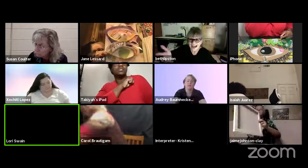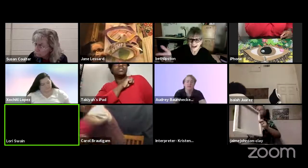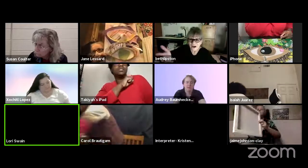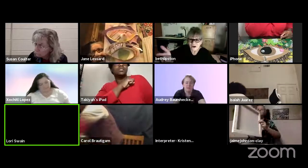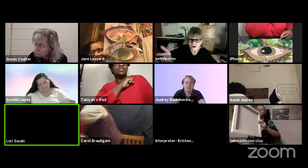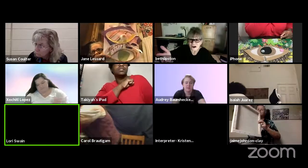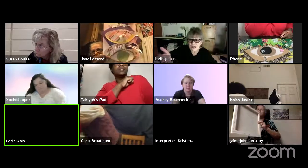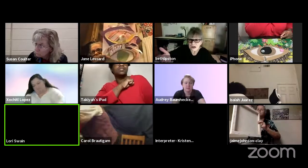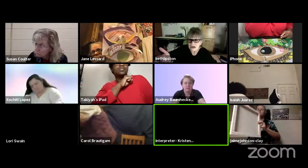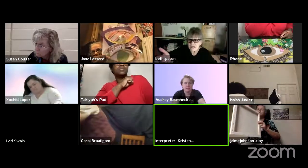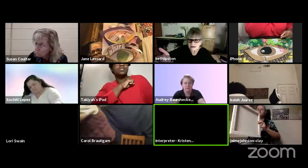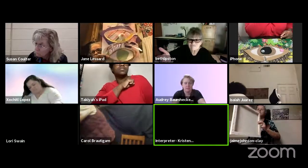Susan?